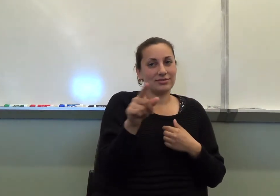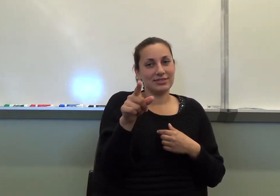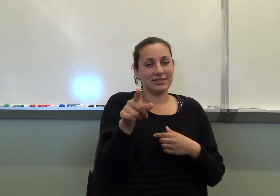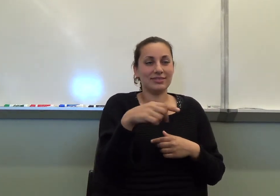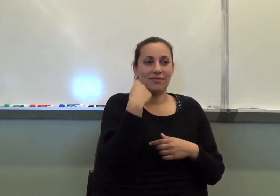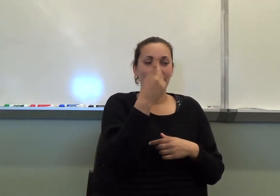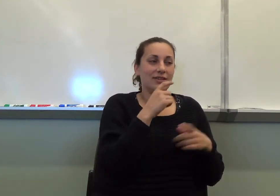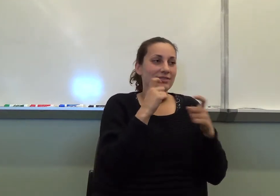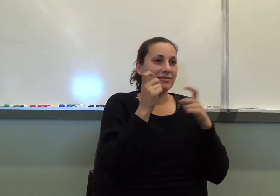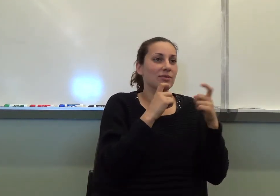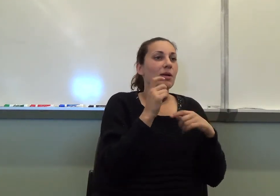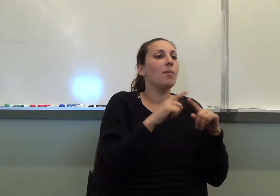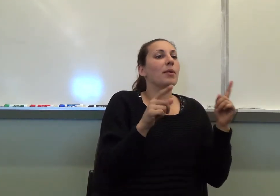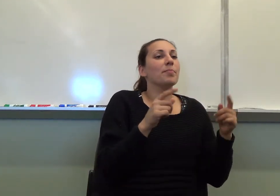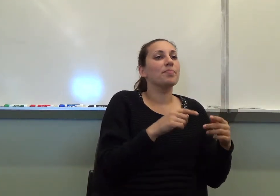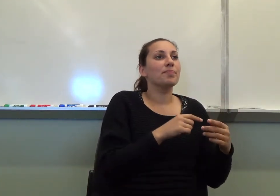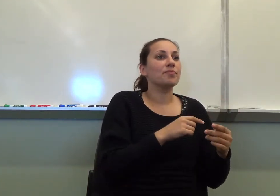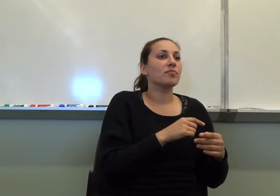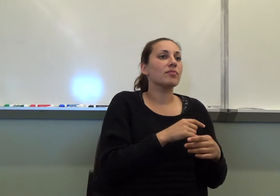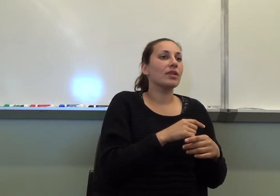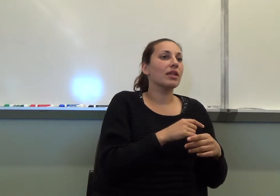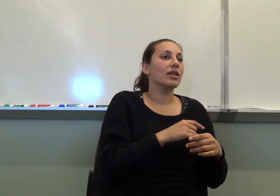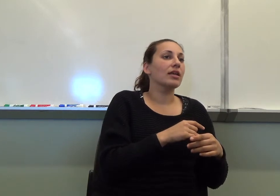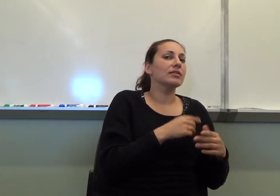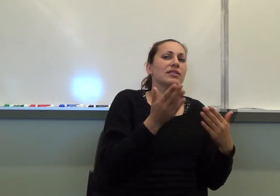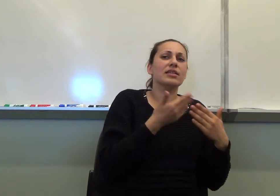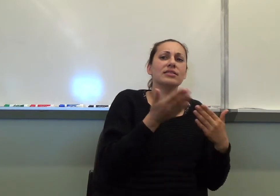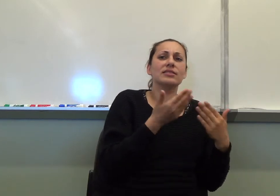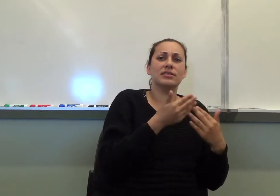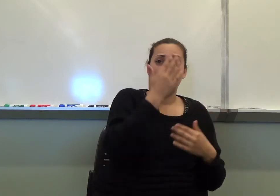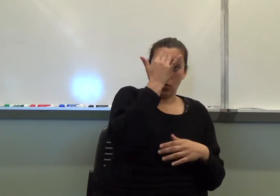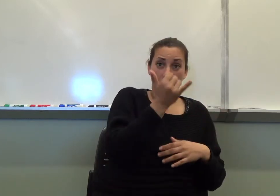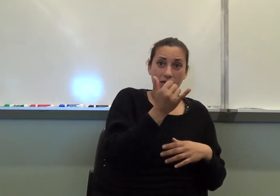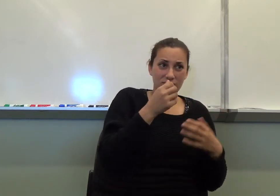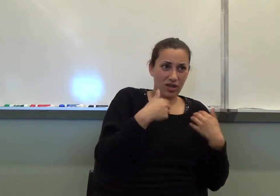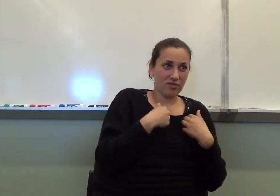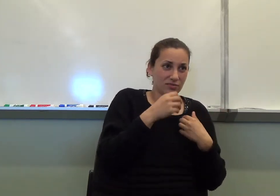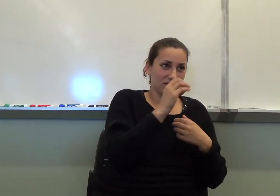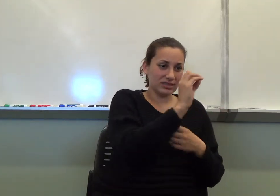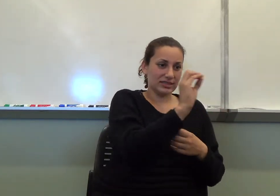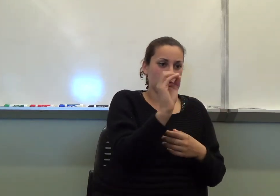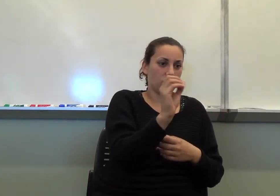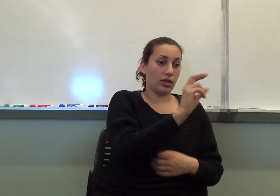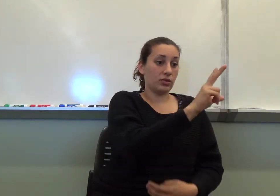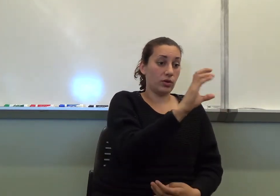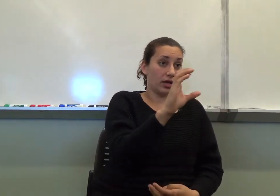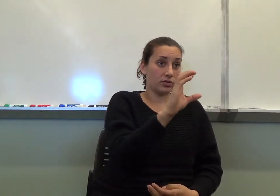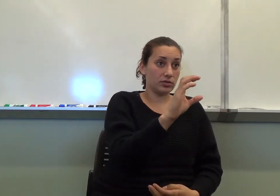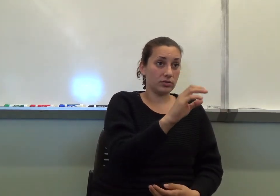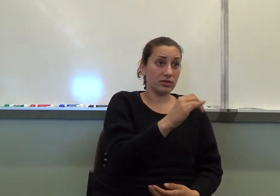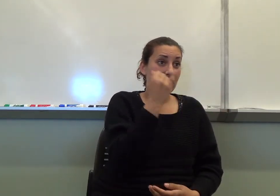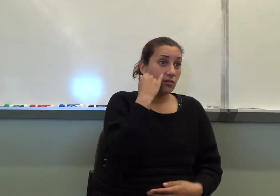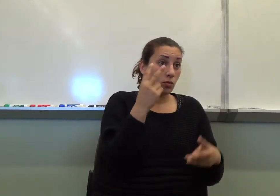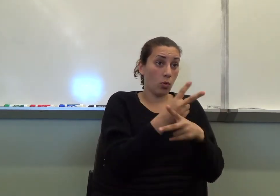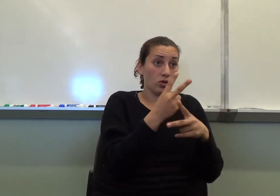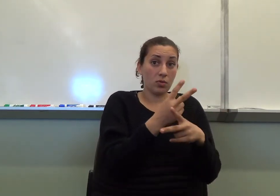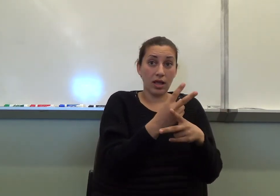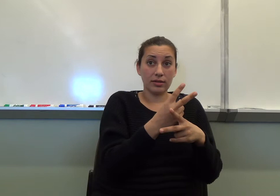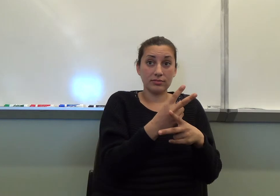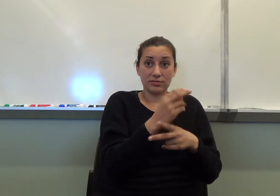300. Well, it's very easy to do because of all the zeros. Remember, when you multiply powers of 10, it's very easy. So multiply the